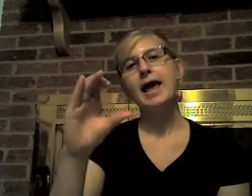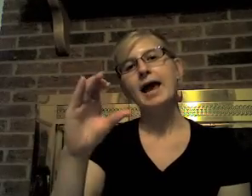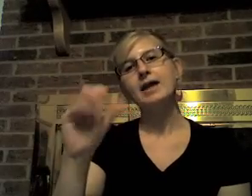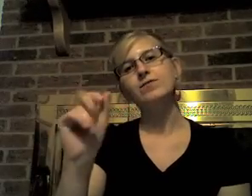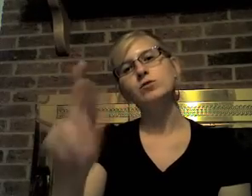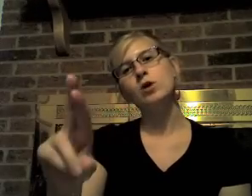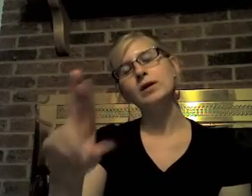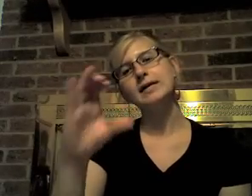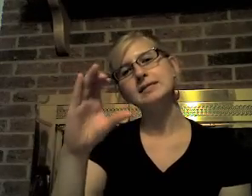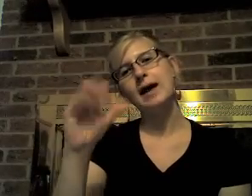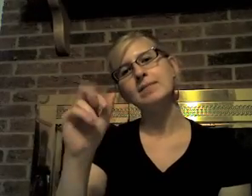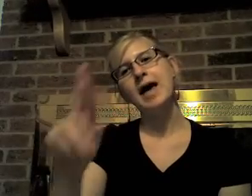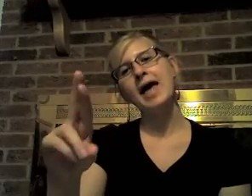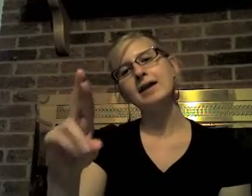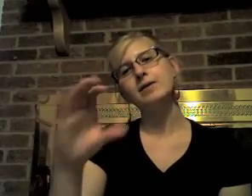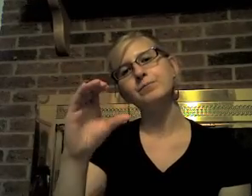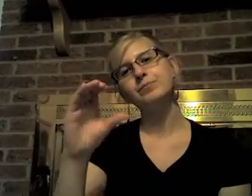And if you notice, I'm not,